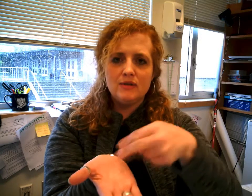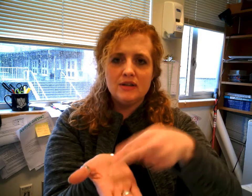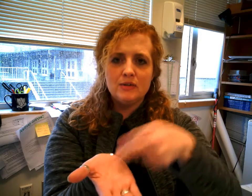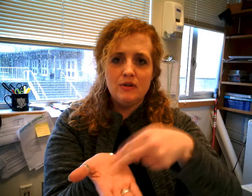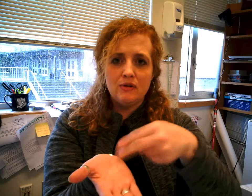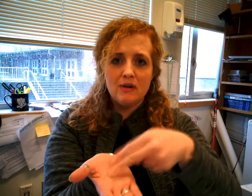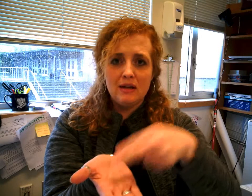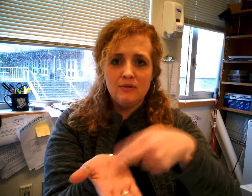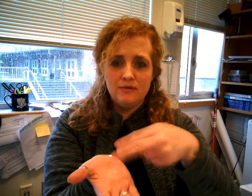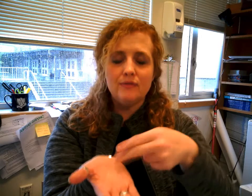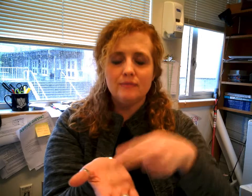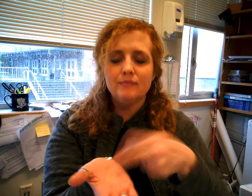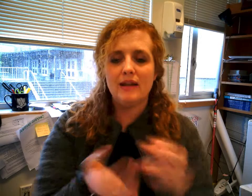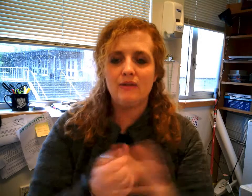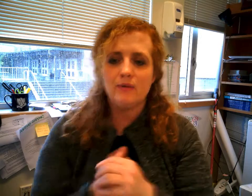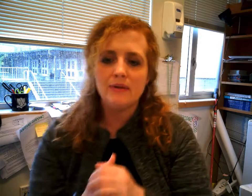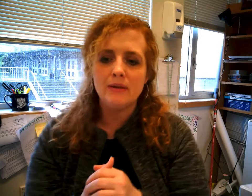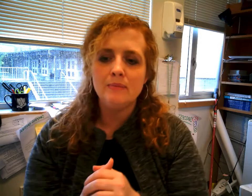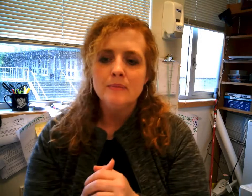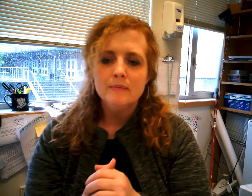this with your knife, that sort of thing.